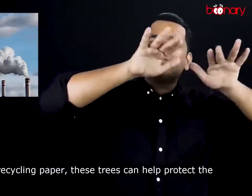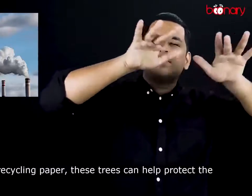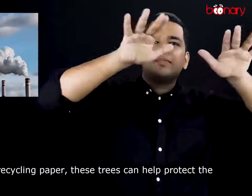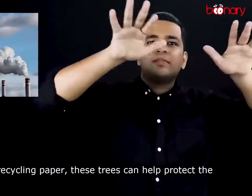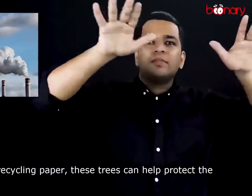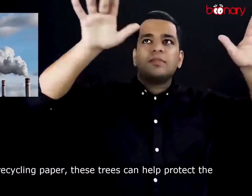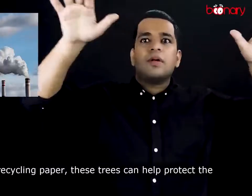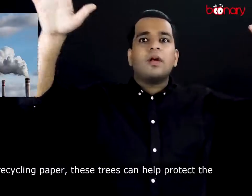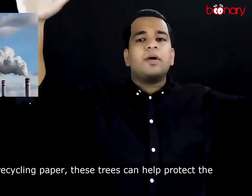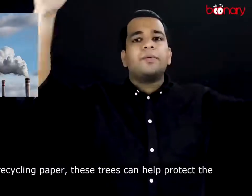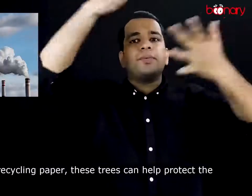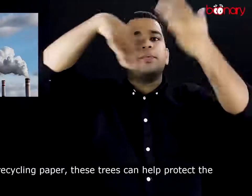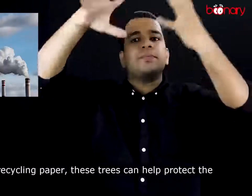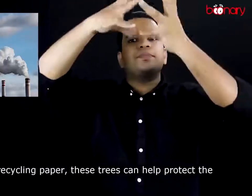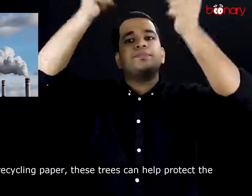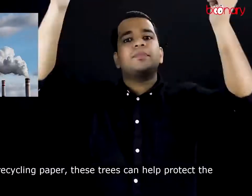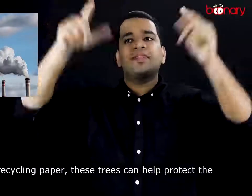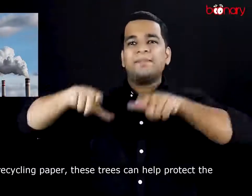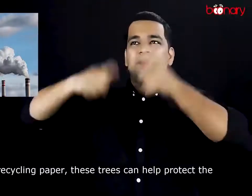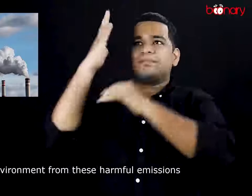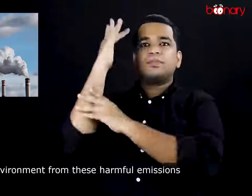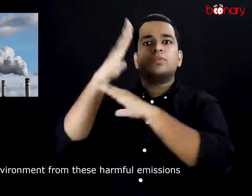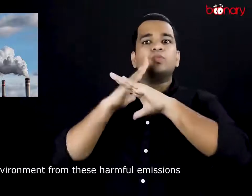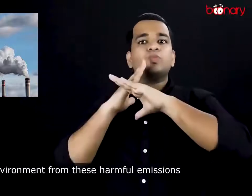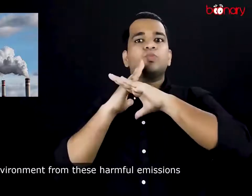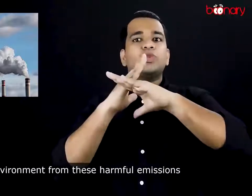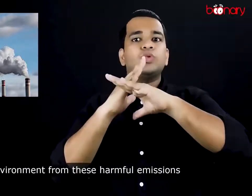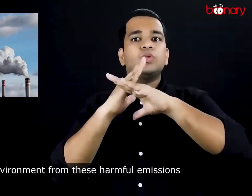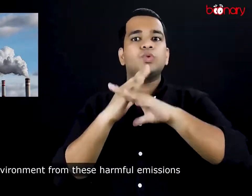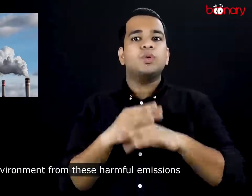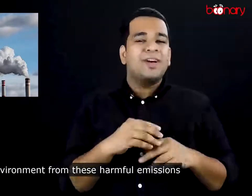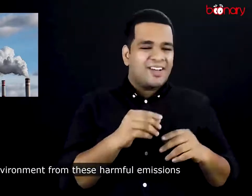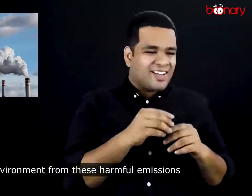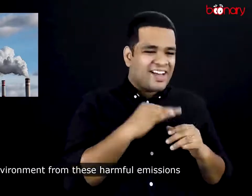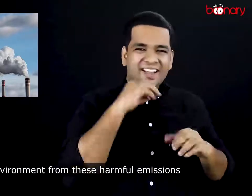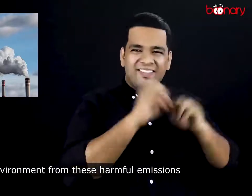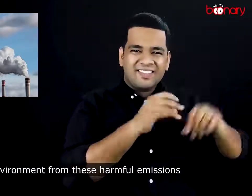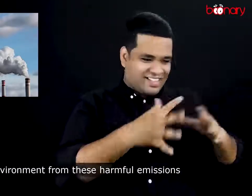paper, these trees can help protect the environment from these harmful emissions.